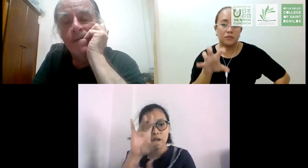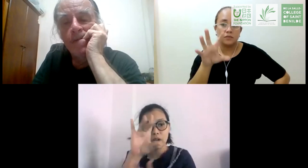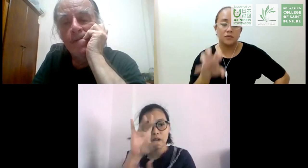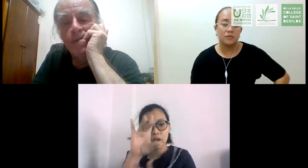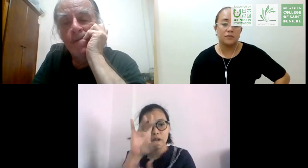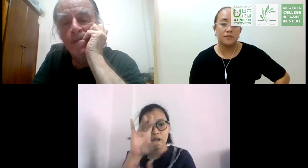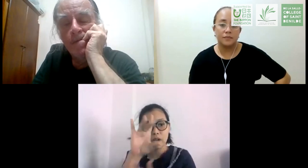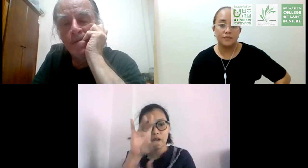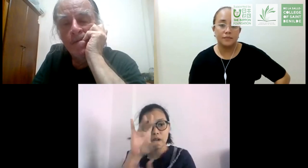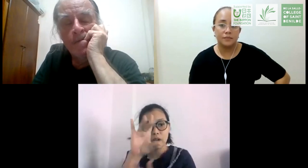second.